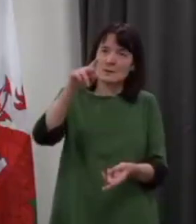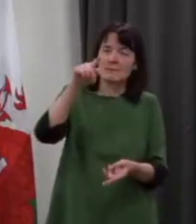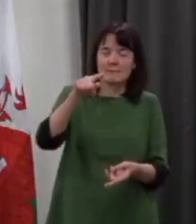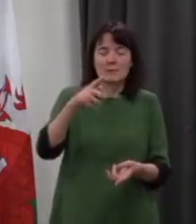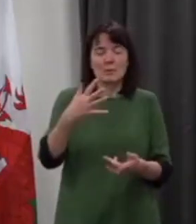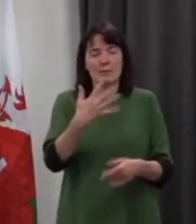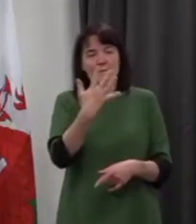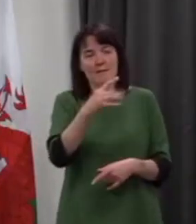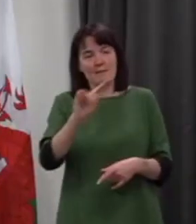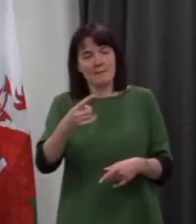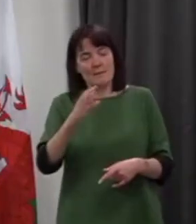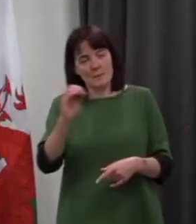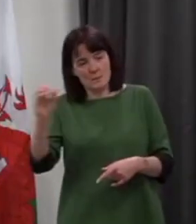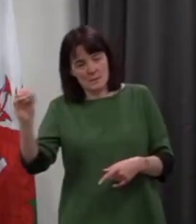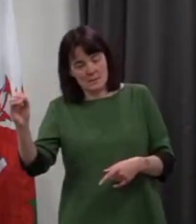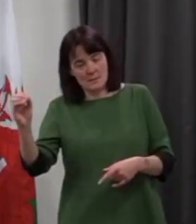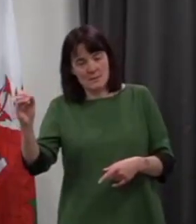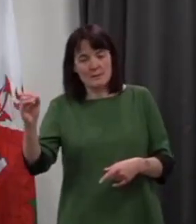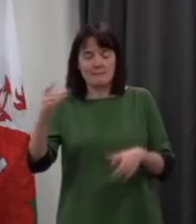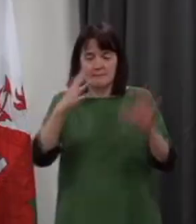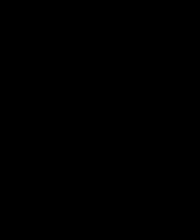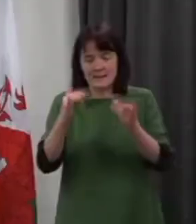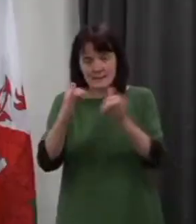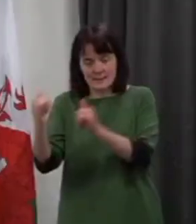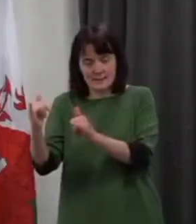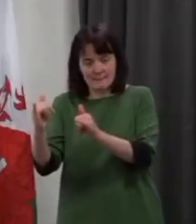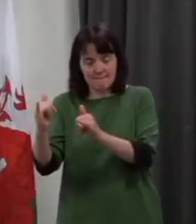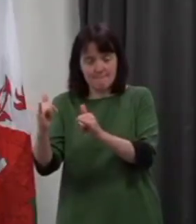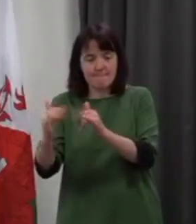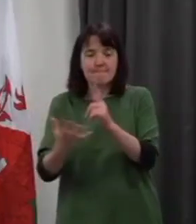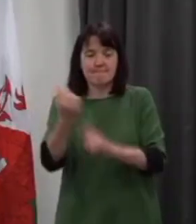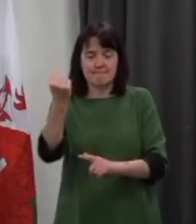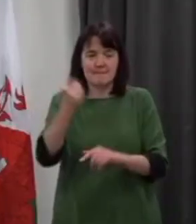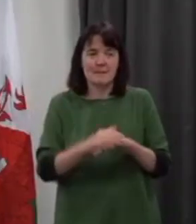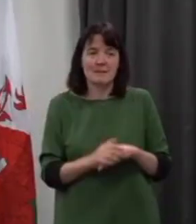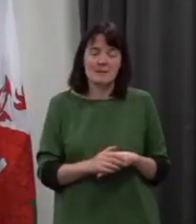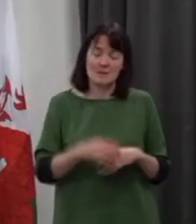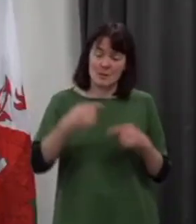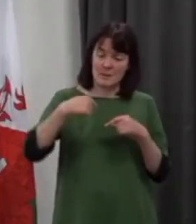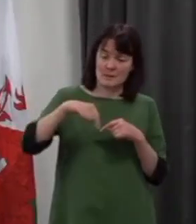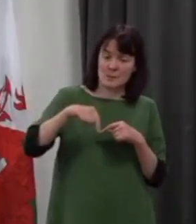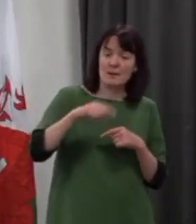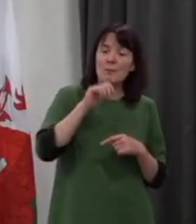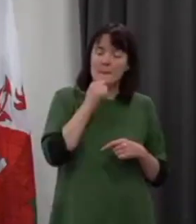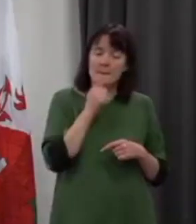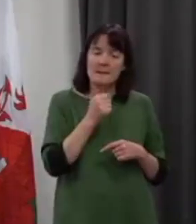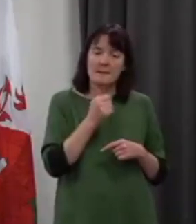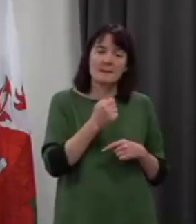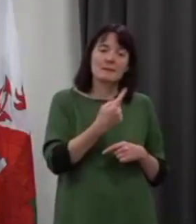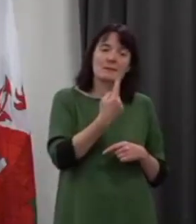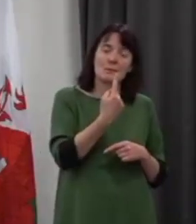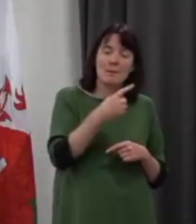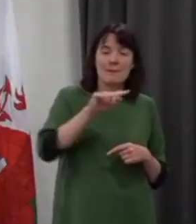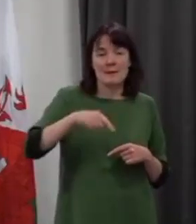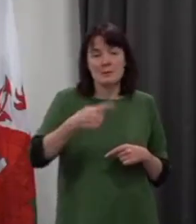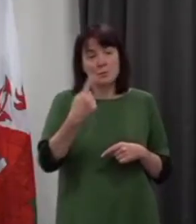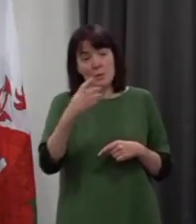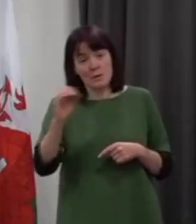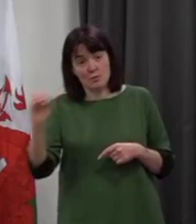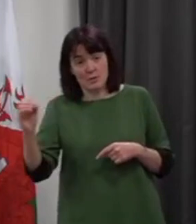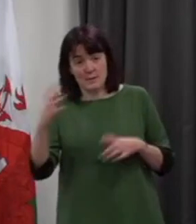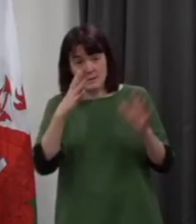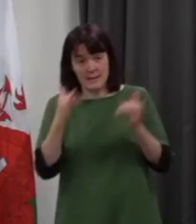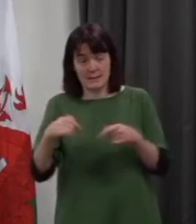should get to within that time frame. So within this week, we'll get 1,100 tests in Wales. We'll provide more detail as we get another step